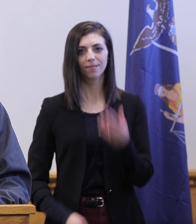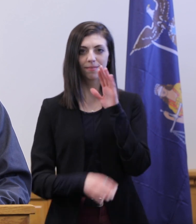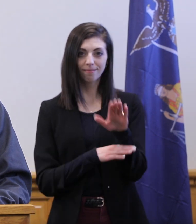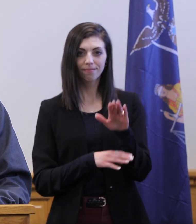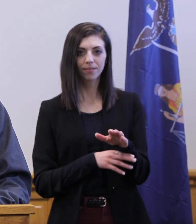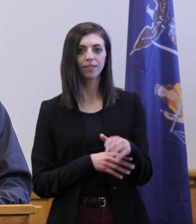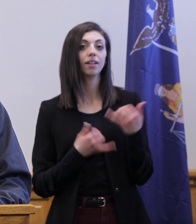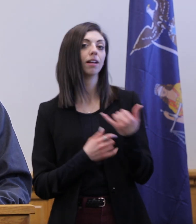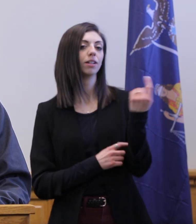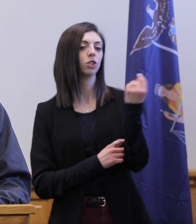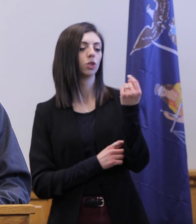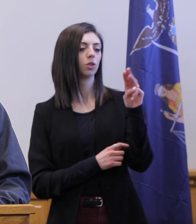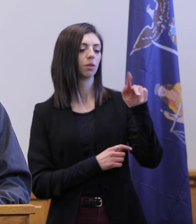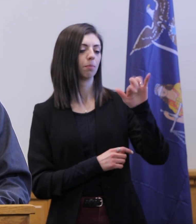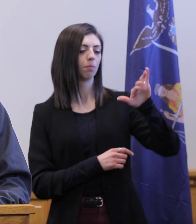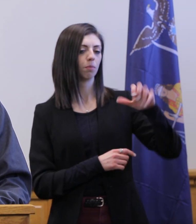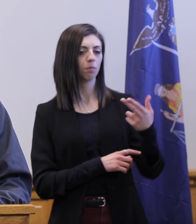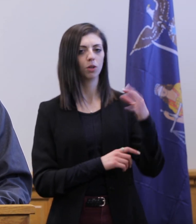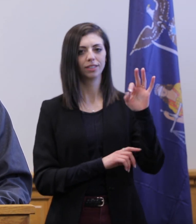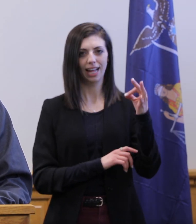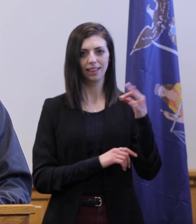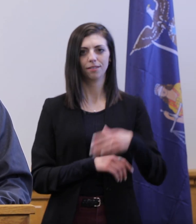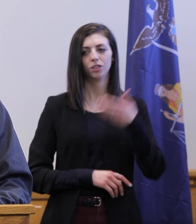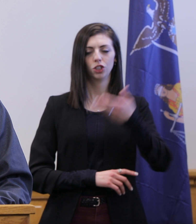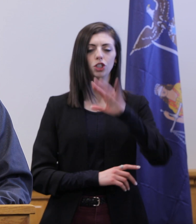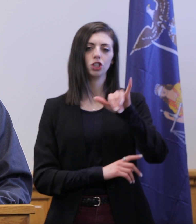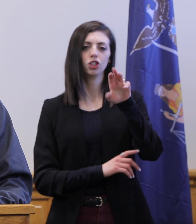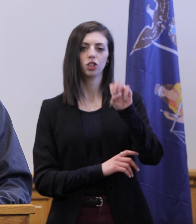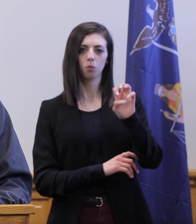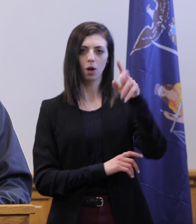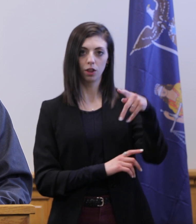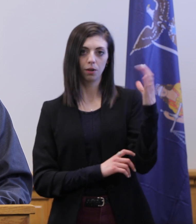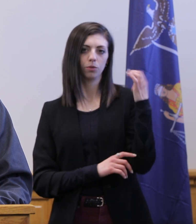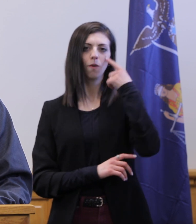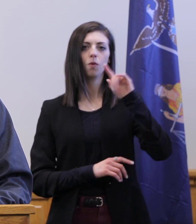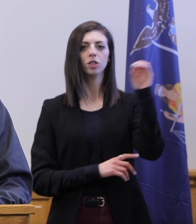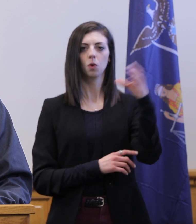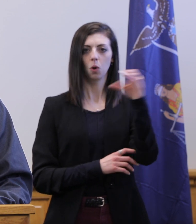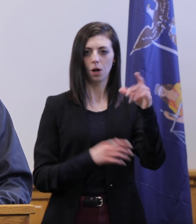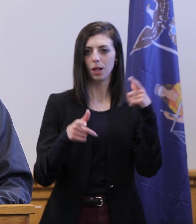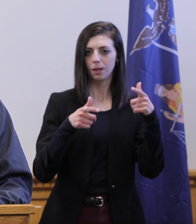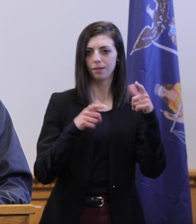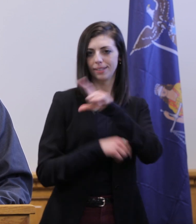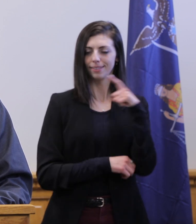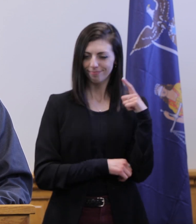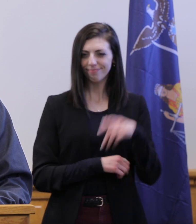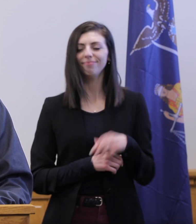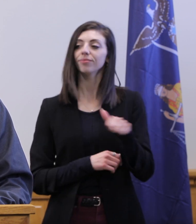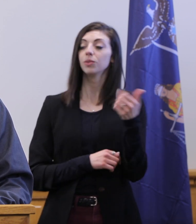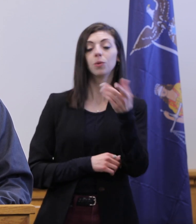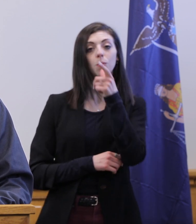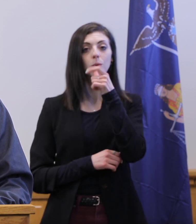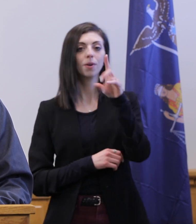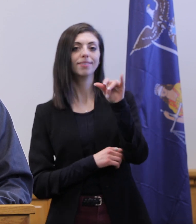Good afternoon. Today is Tuesday, March 9th. I'm Jim Weatherup, Chairman of the Oswego County Legislature. With me today is Diane Oldenburg,